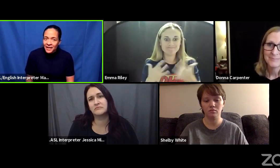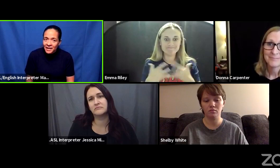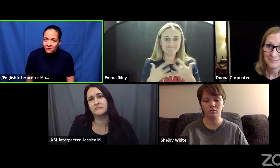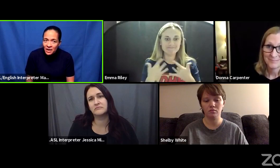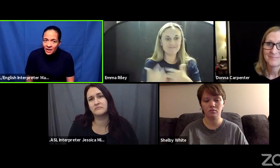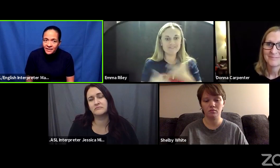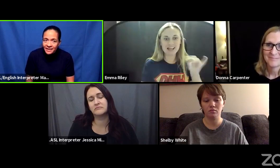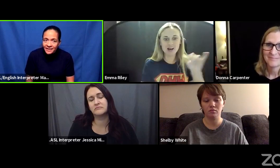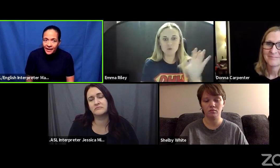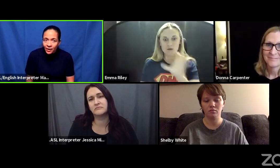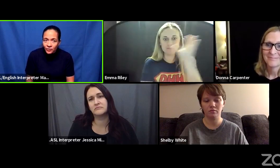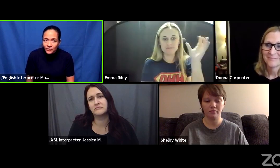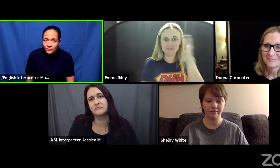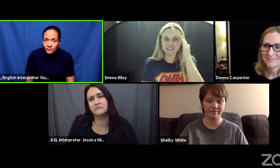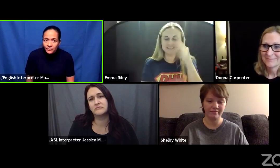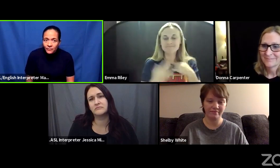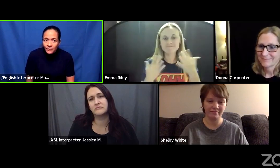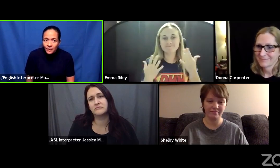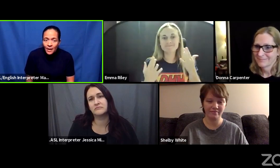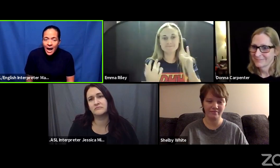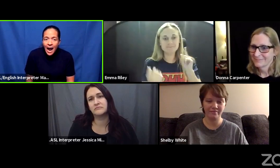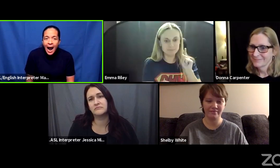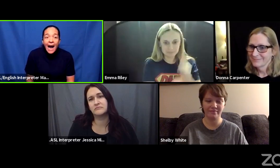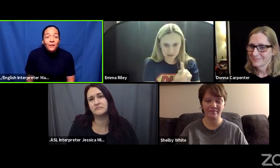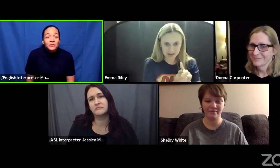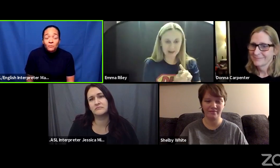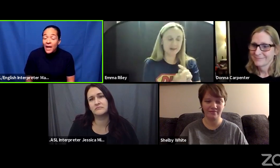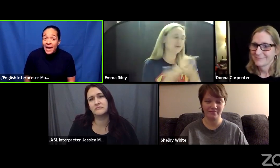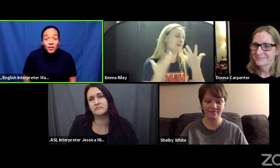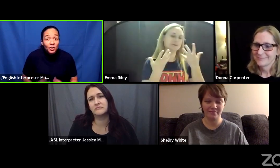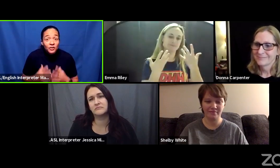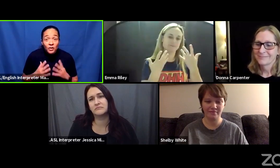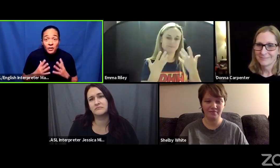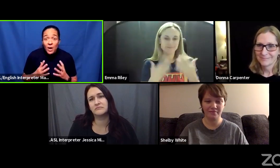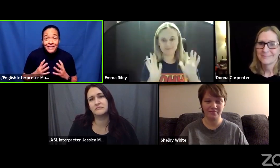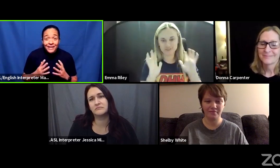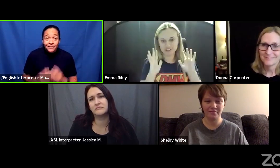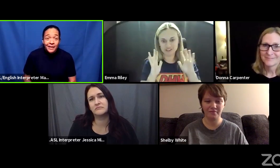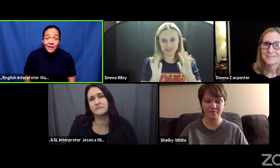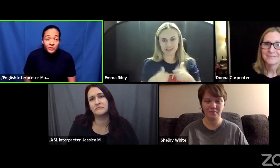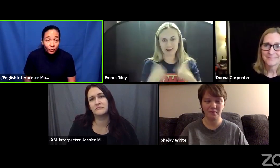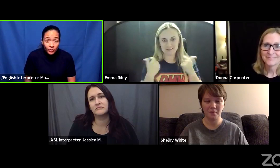They did not give me any details. I